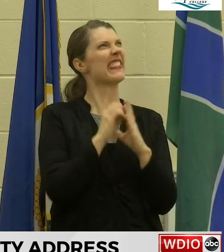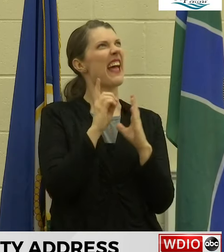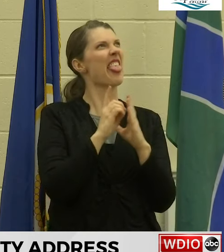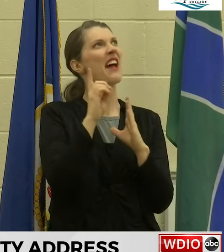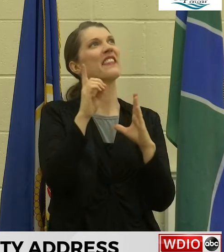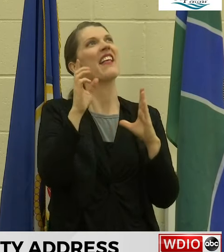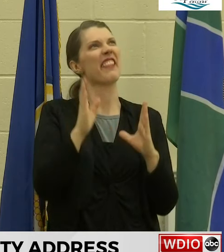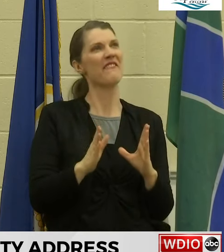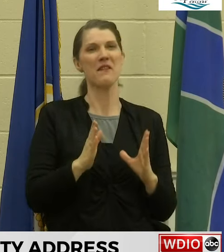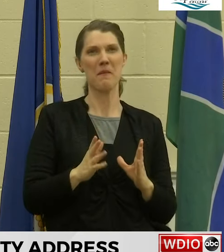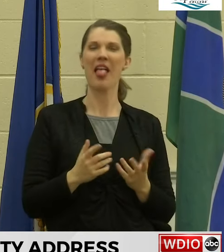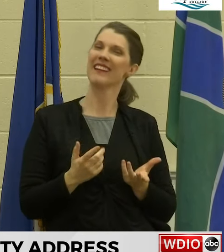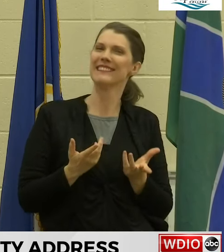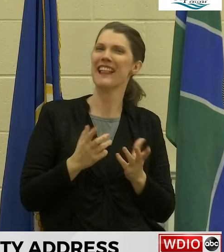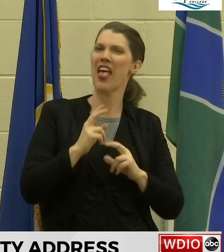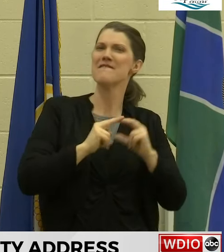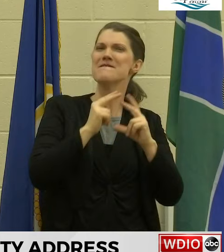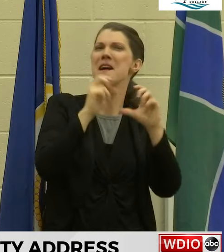has developable land.